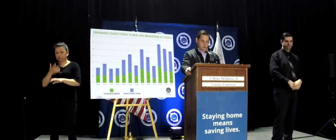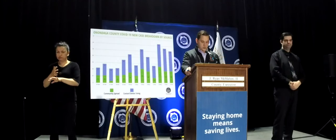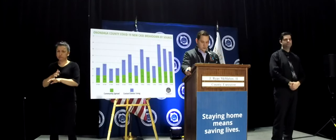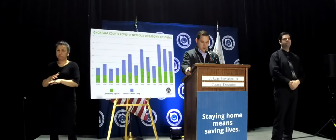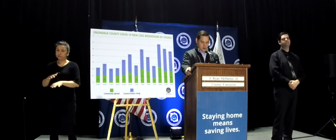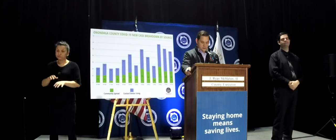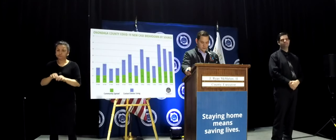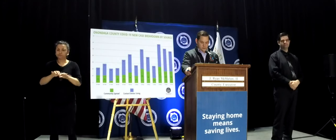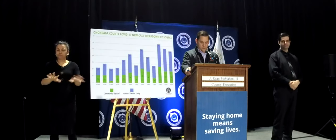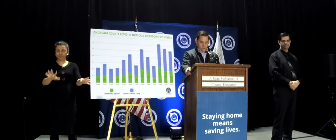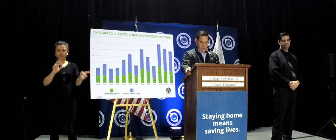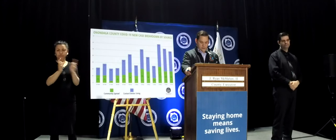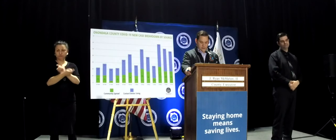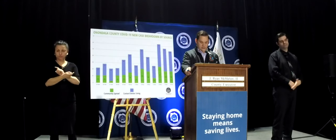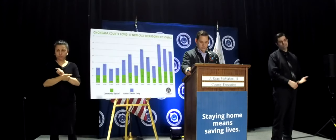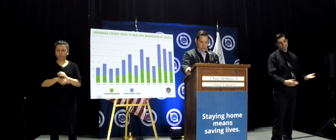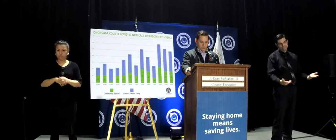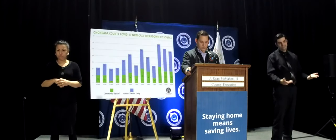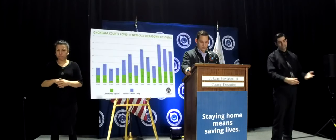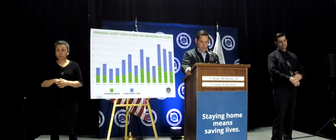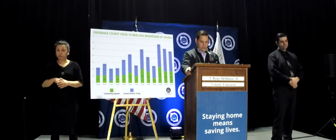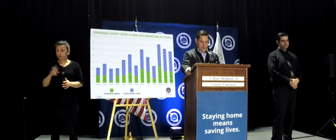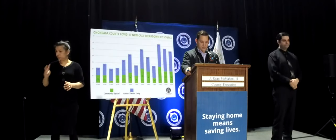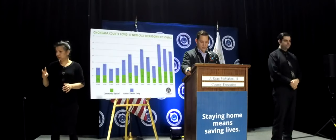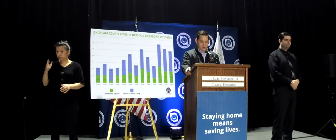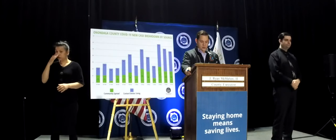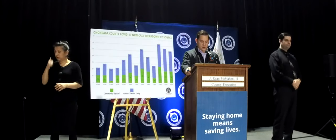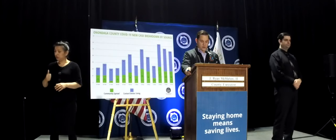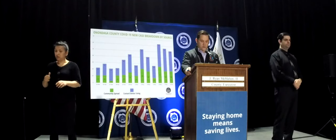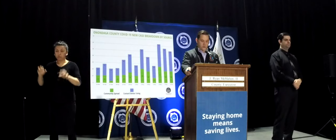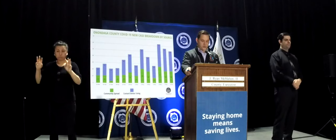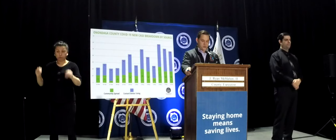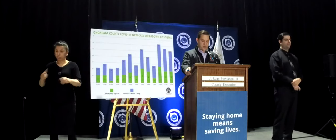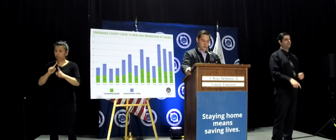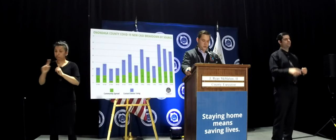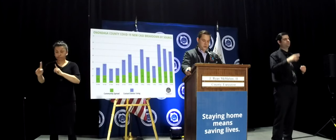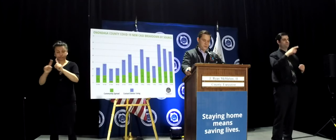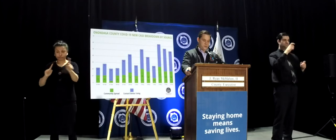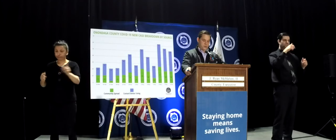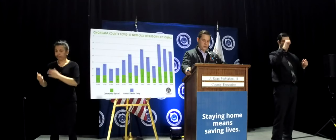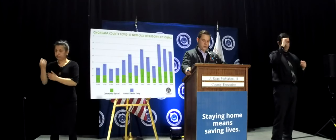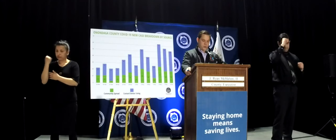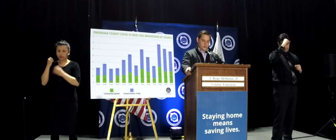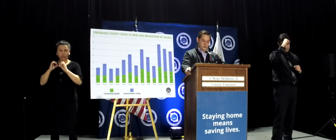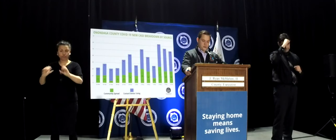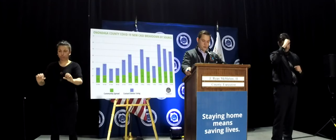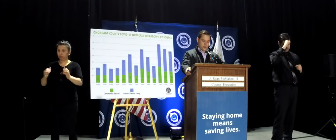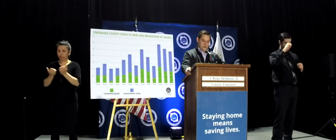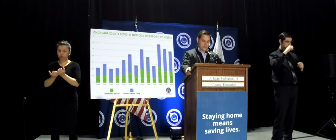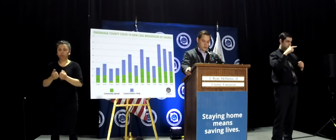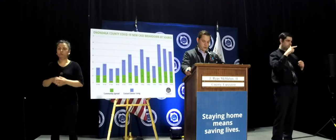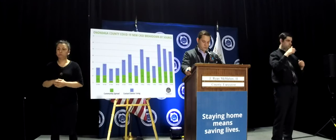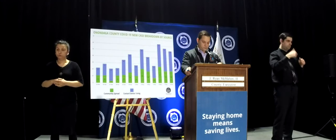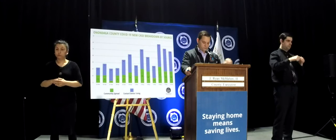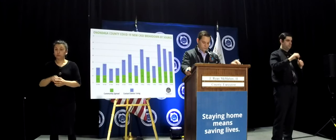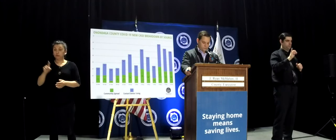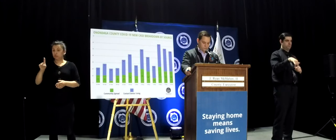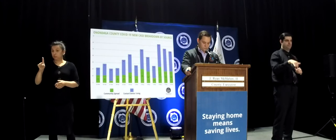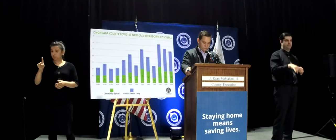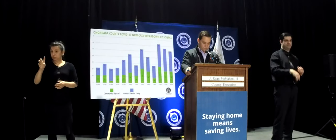cases. So that's important to remember that. We have 1,330 people in a quarantine or